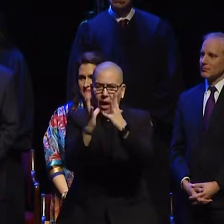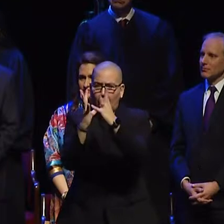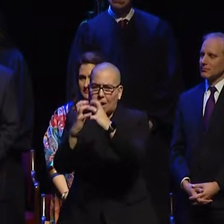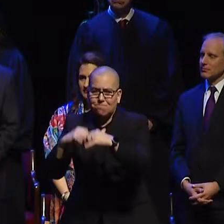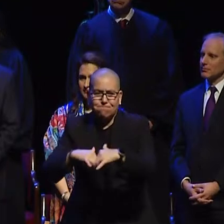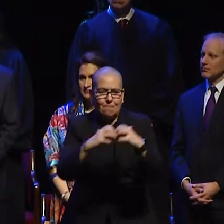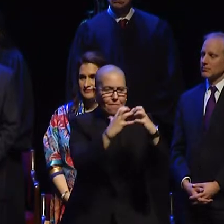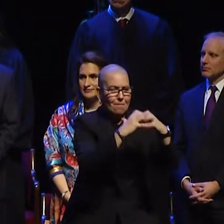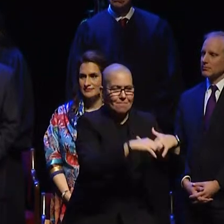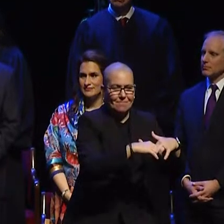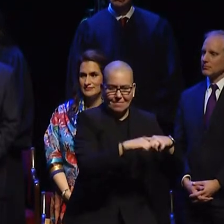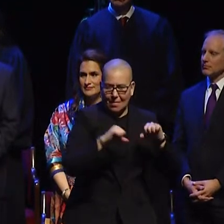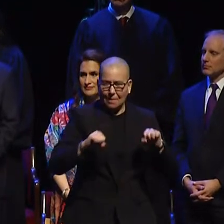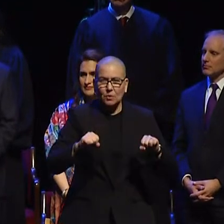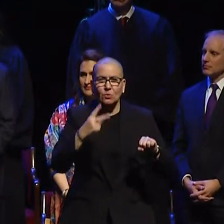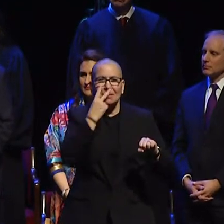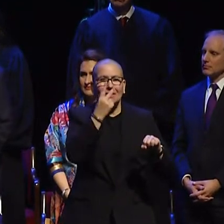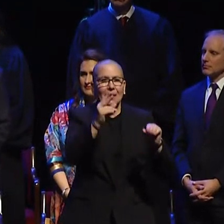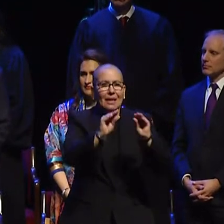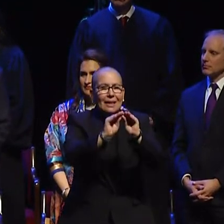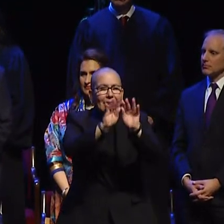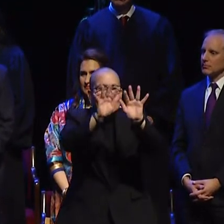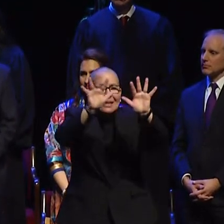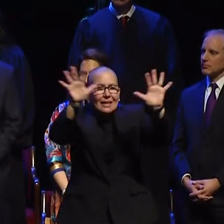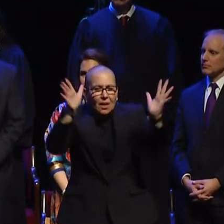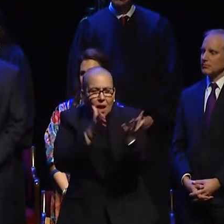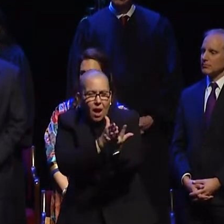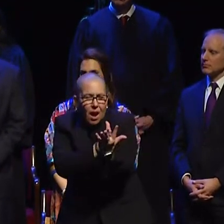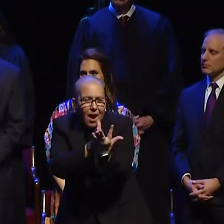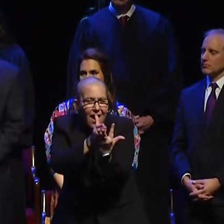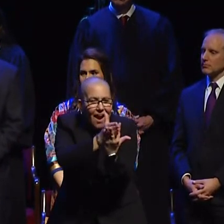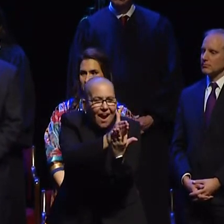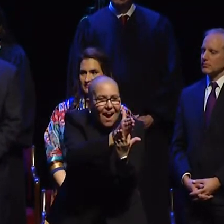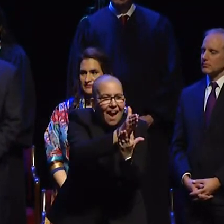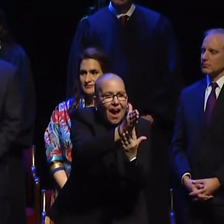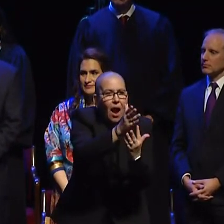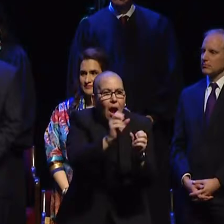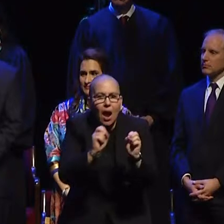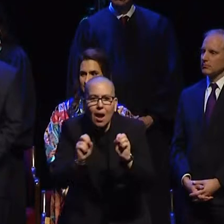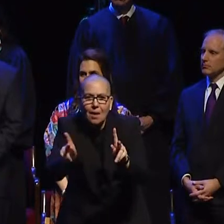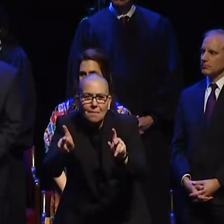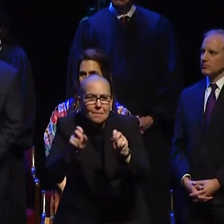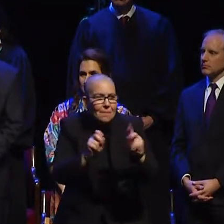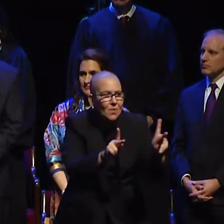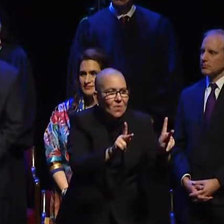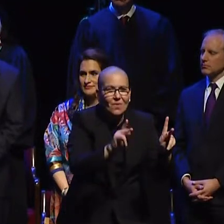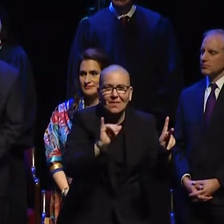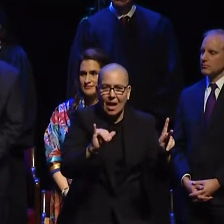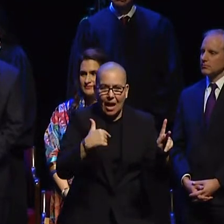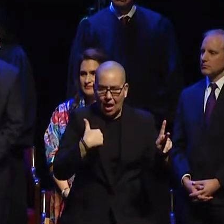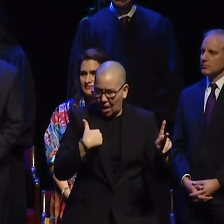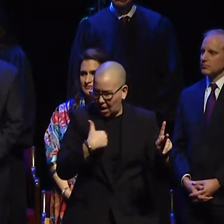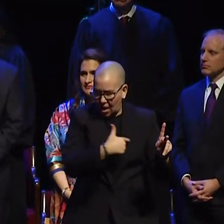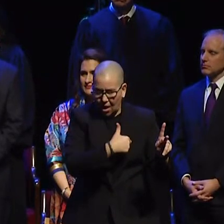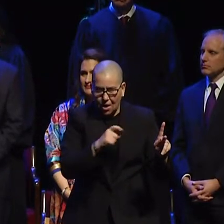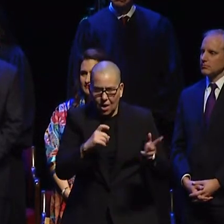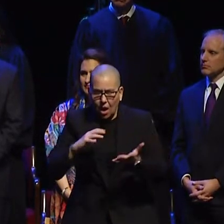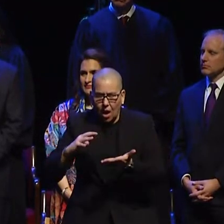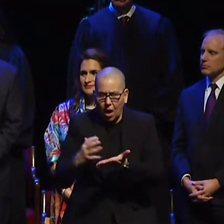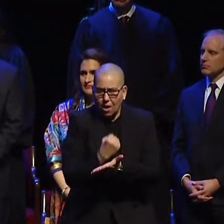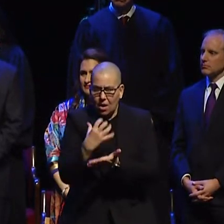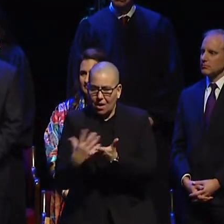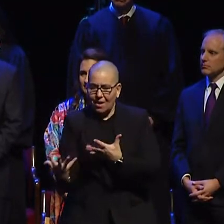see possibilities of newer opportunities for us to then hold the authority to